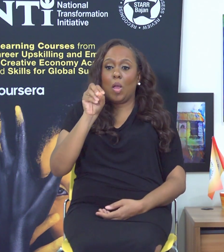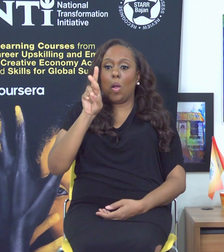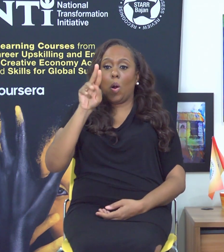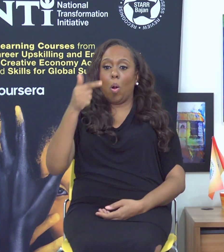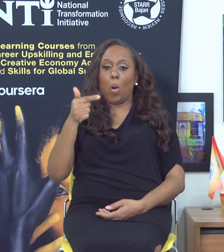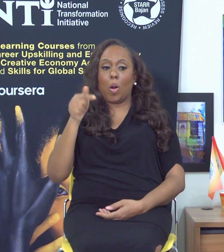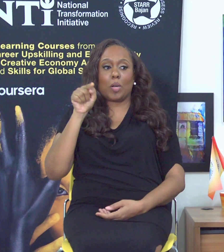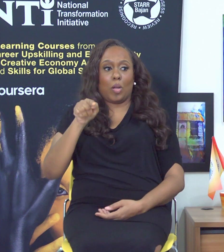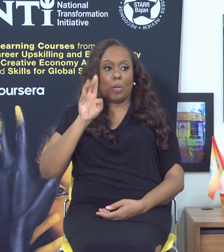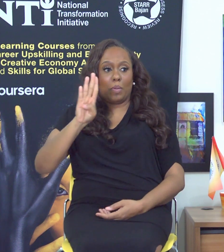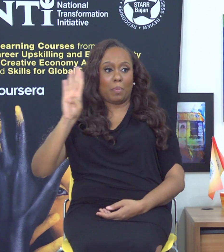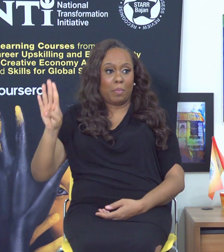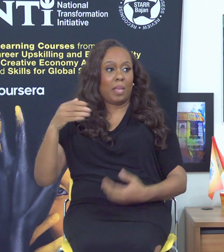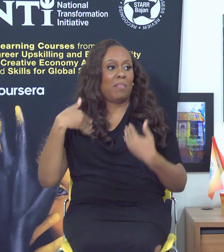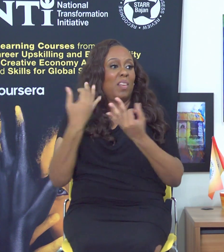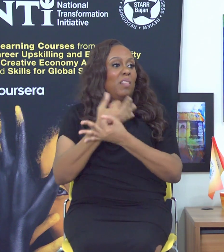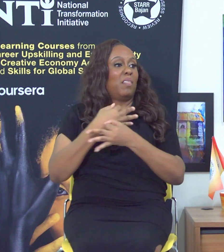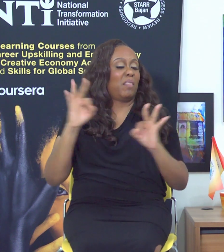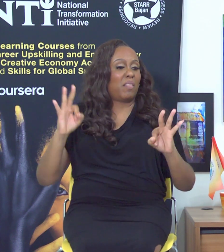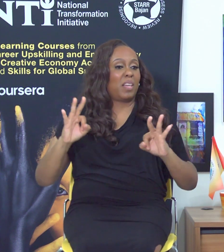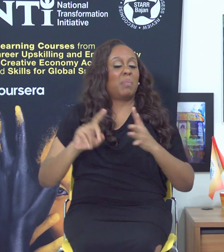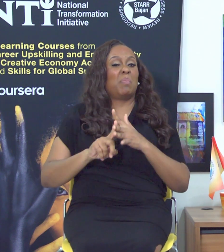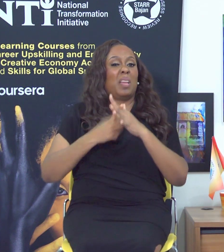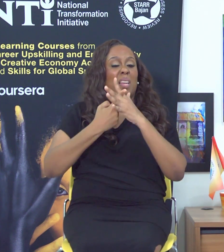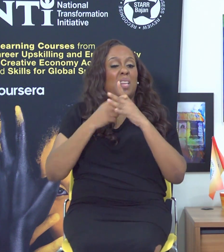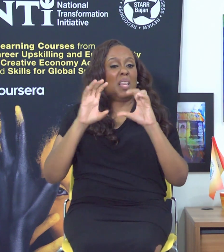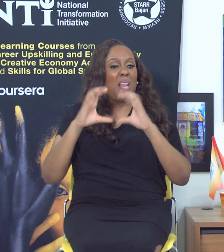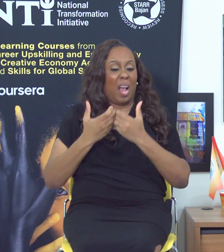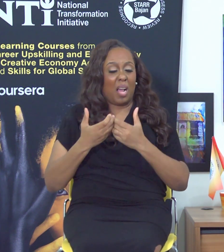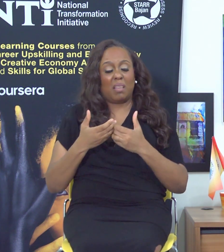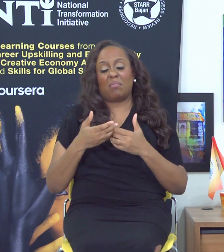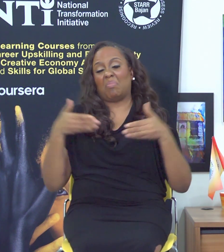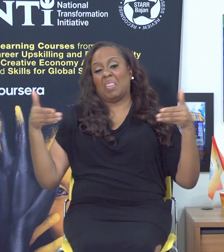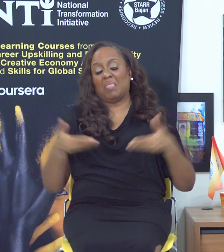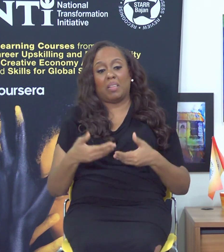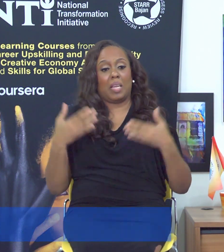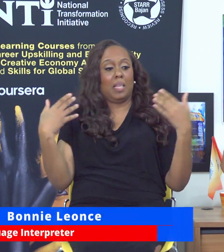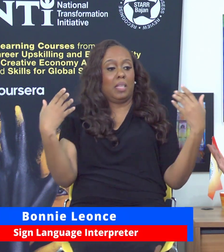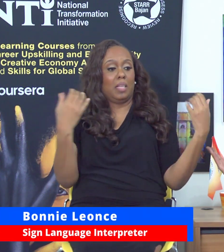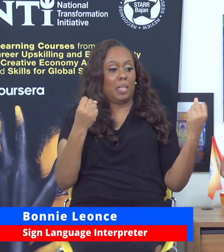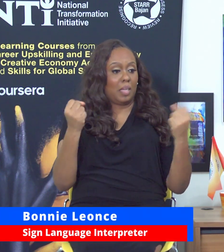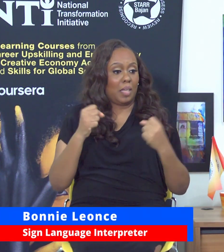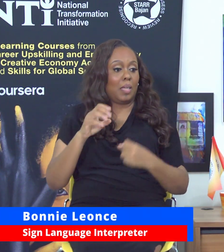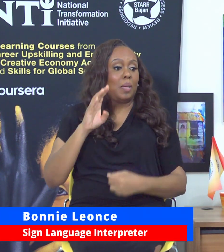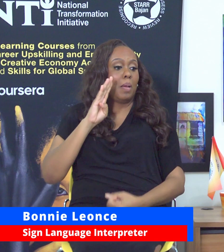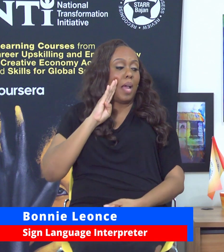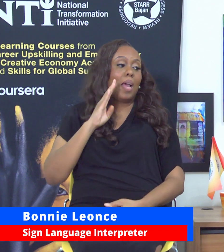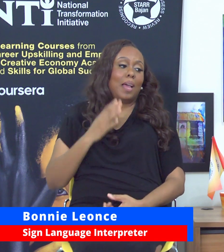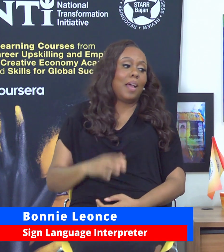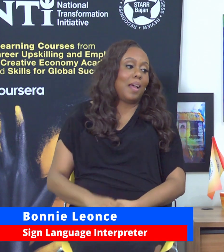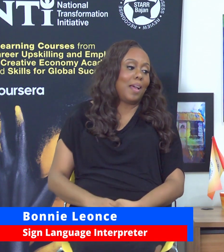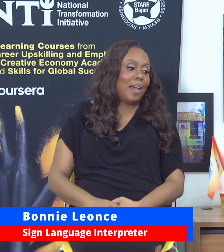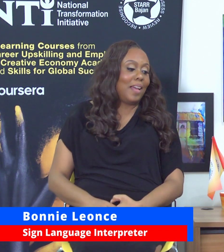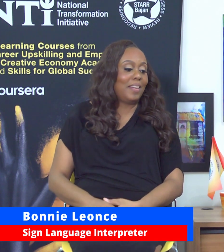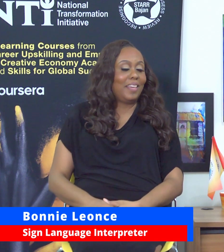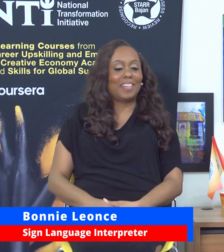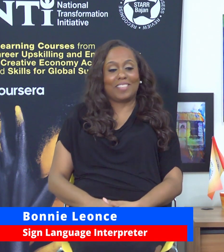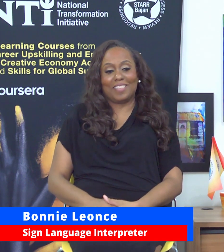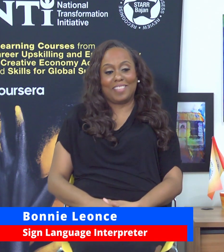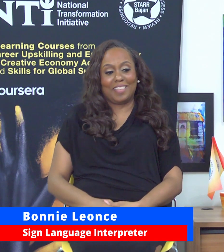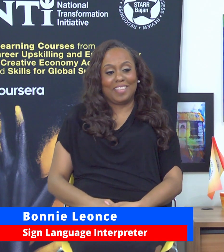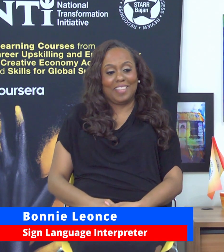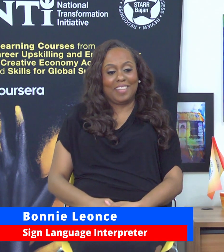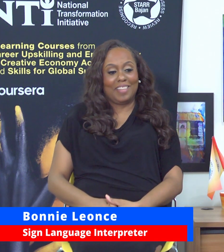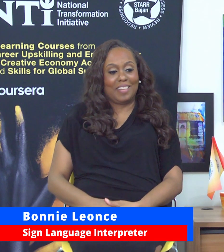nti.org.bb. There is a free course available for you called Introduction to Sign Language, Yeah. hosted by our very own Bonnie Leonce.